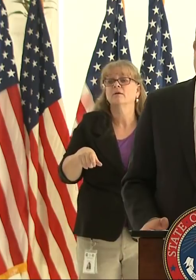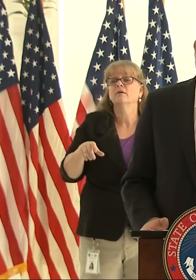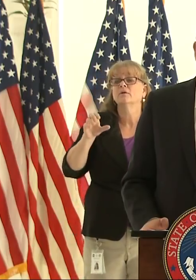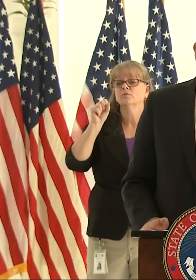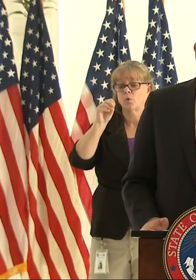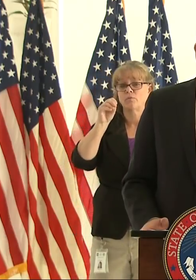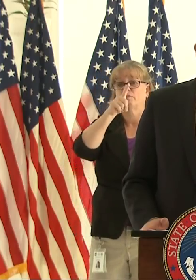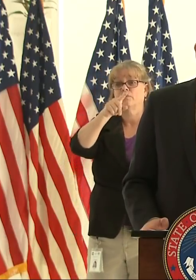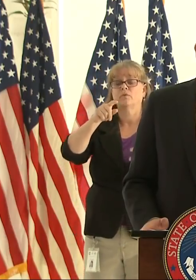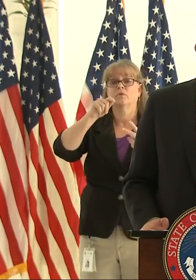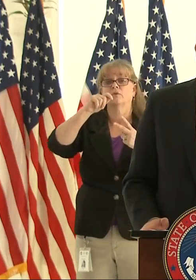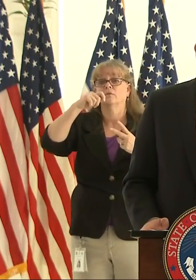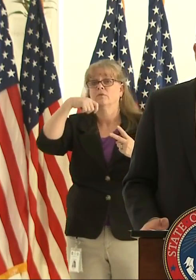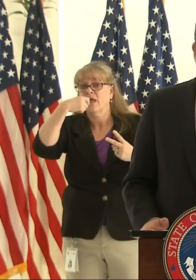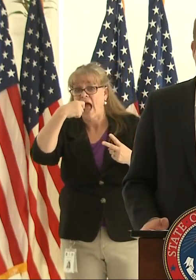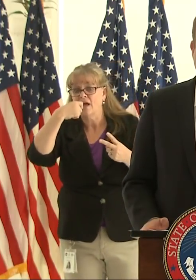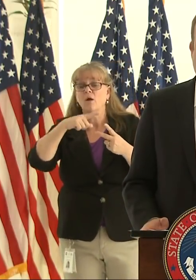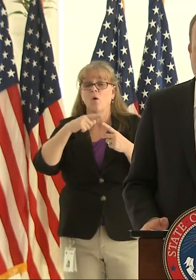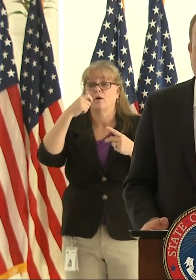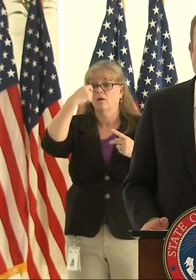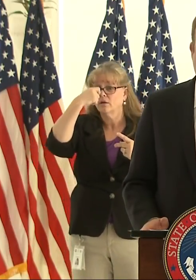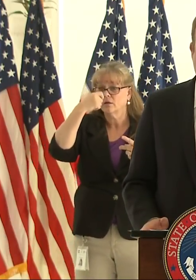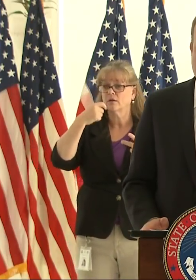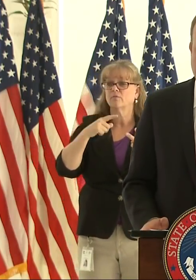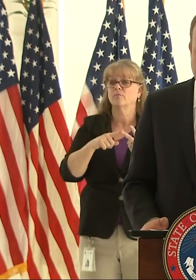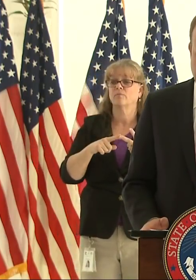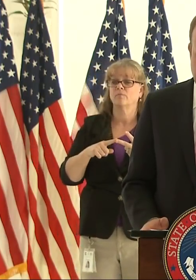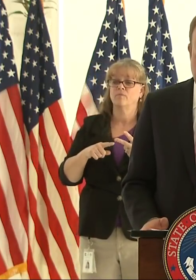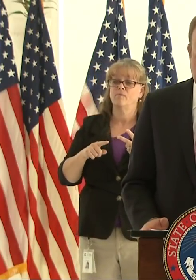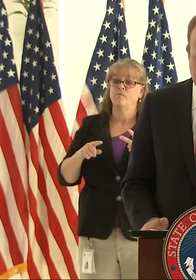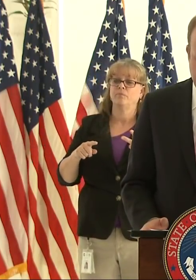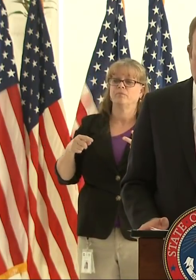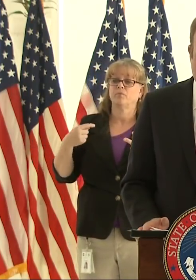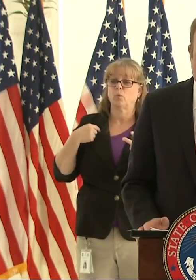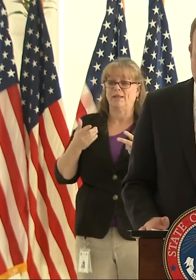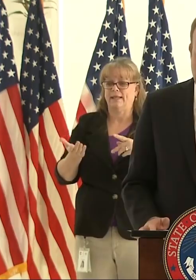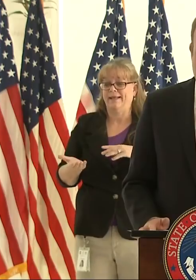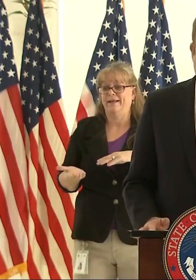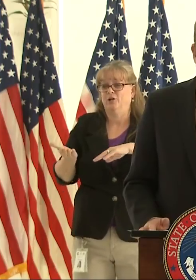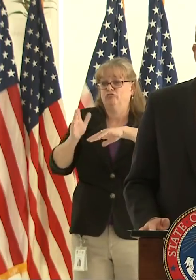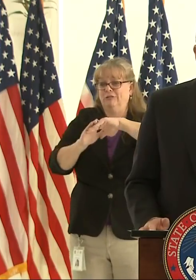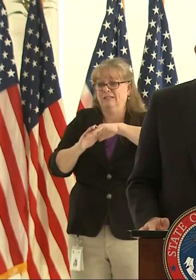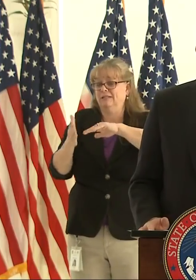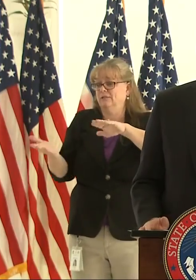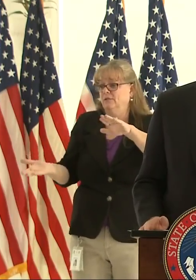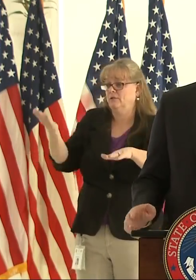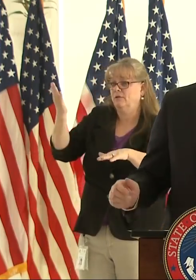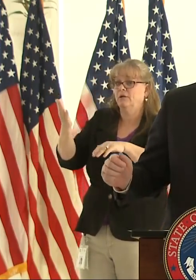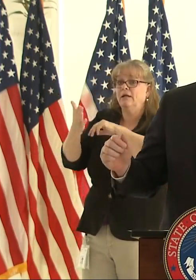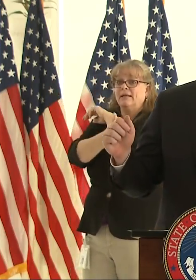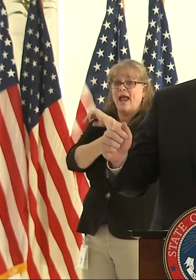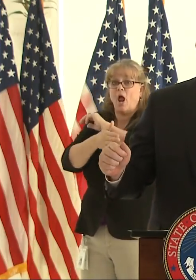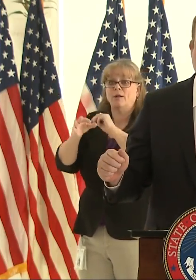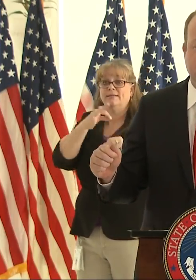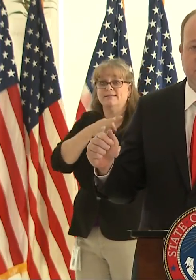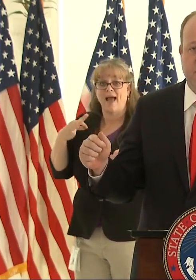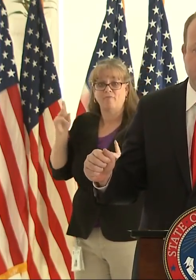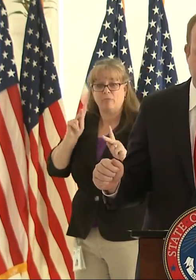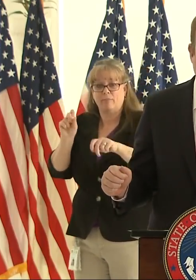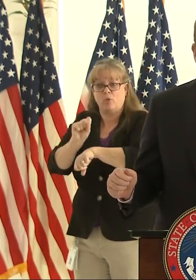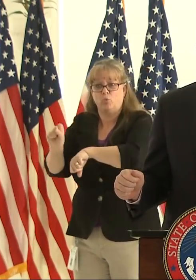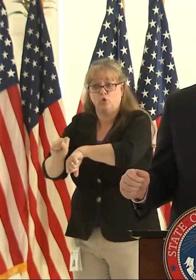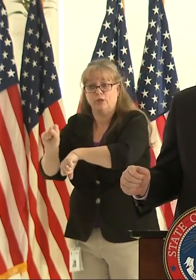We support the county health departments in doing that. Many of our private providers have continued to do that as well. But yes, many of the conversations with the vice